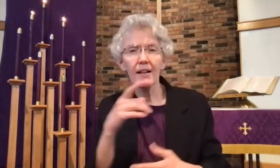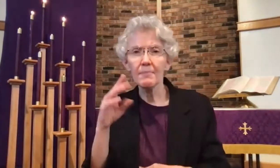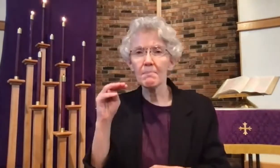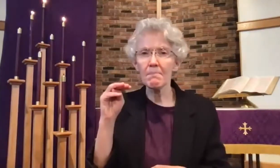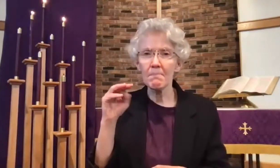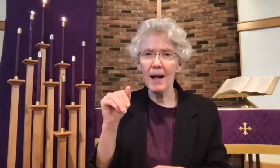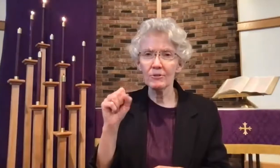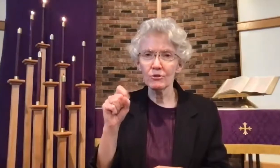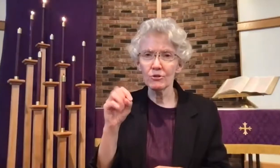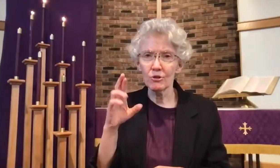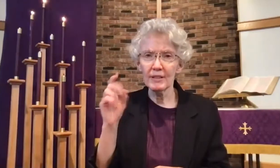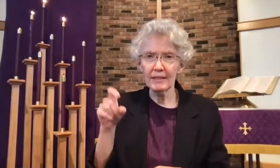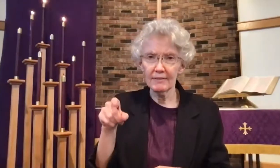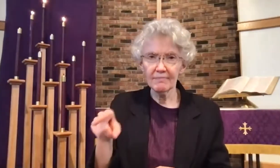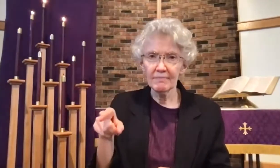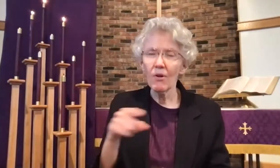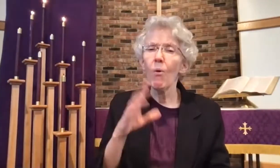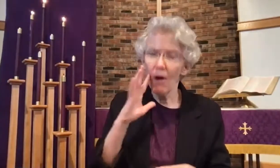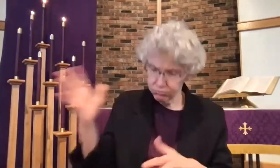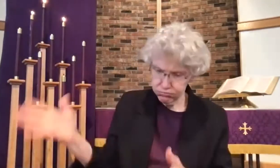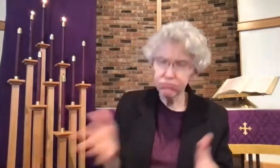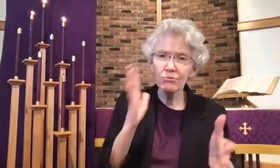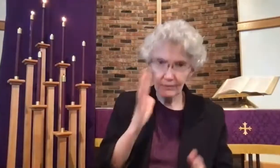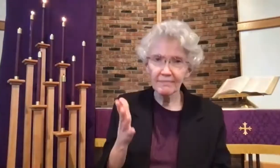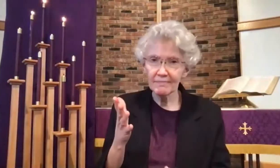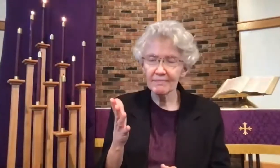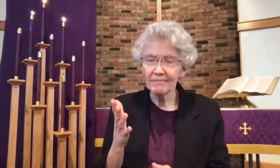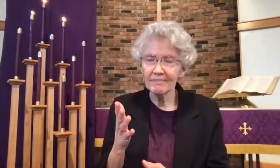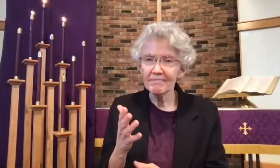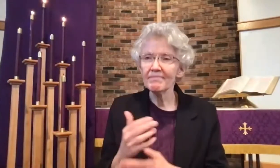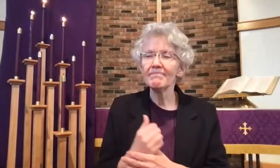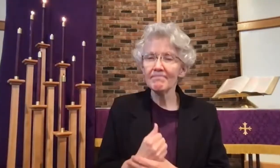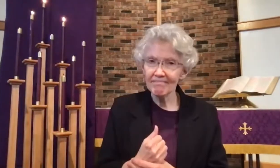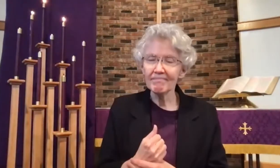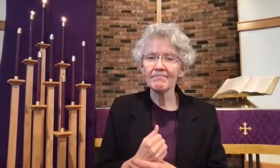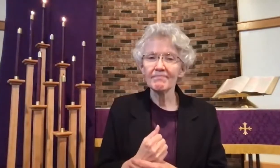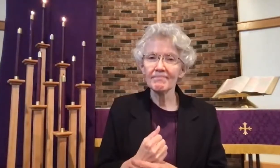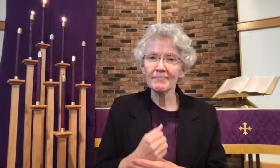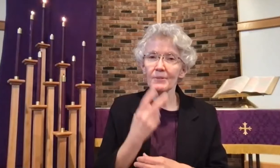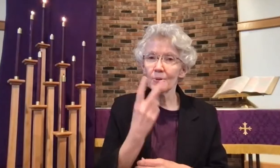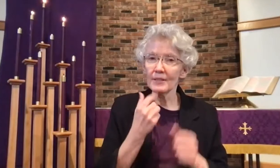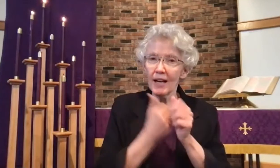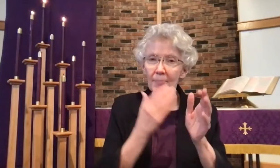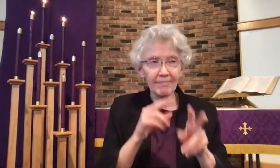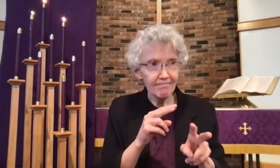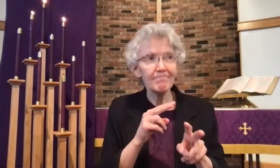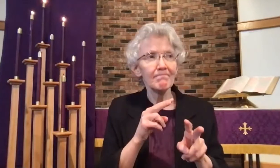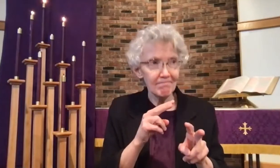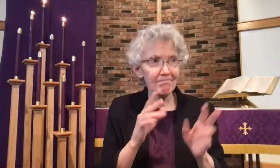ridden. Untie it and bring it here to me. If anyone asks why you are taking the donkey, you should